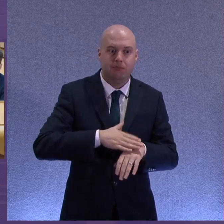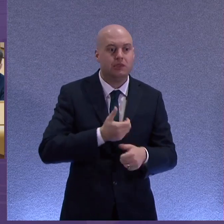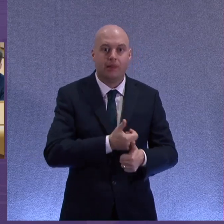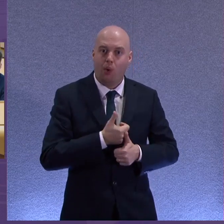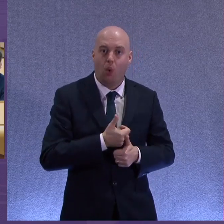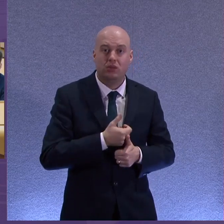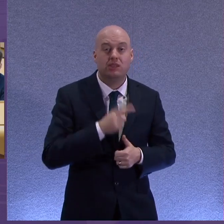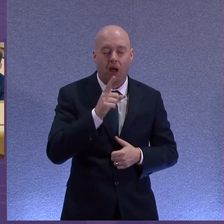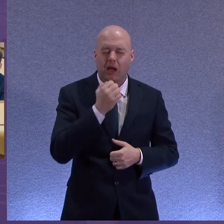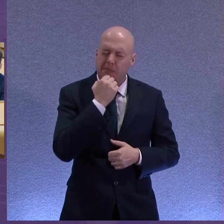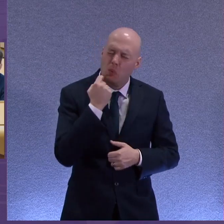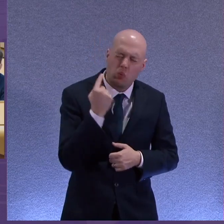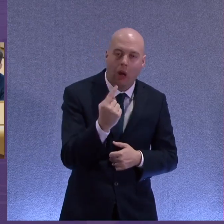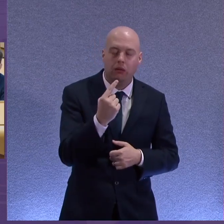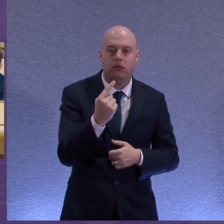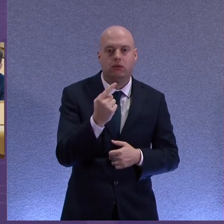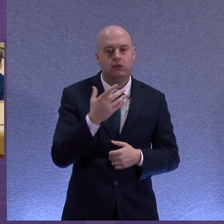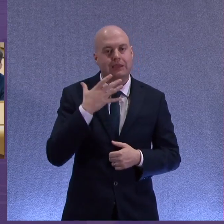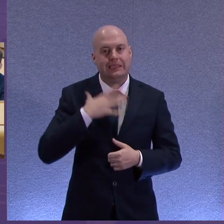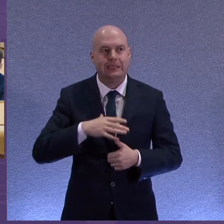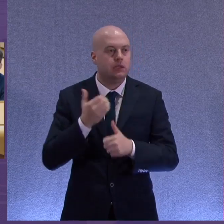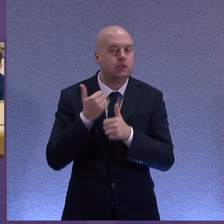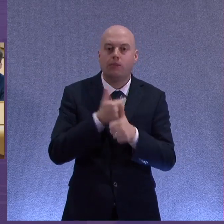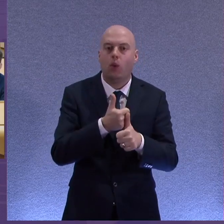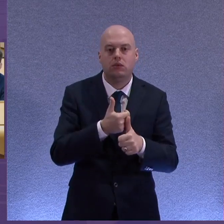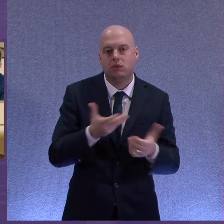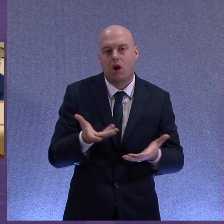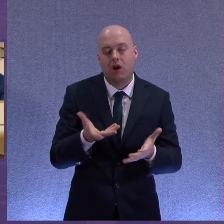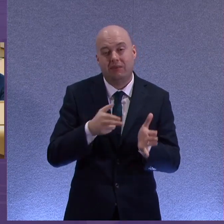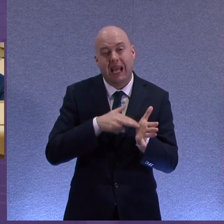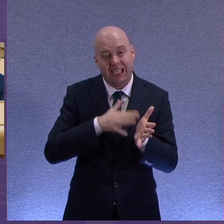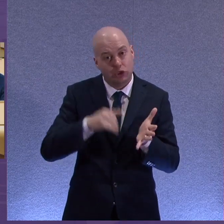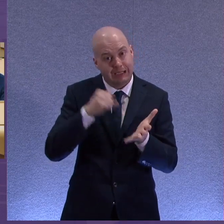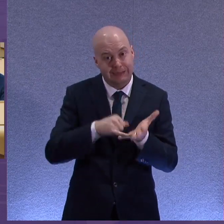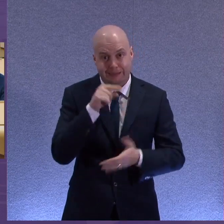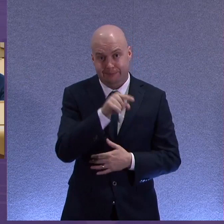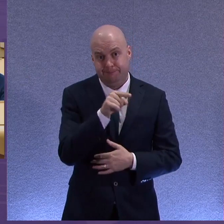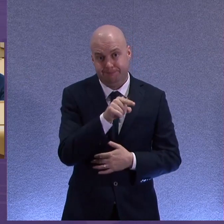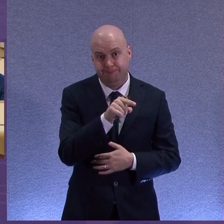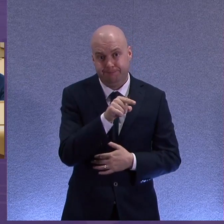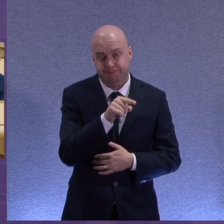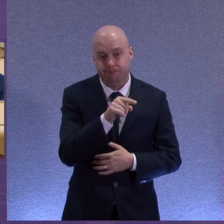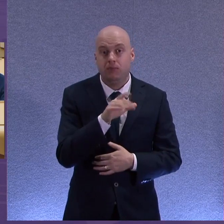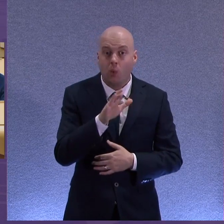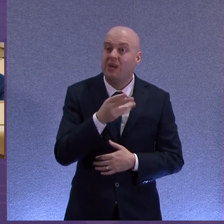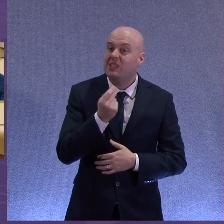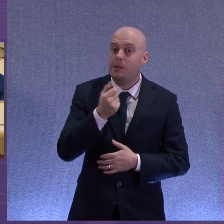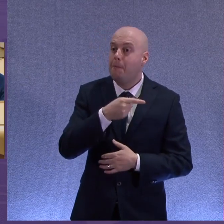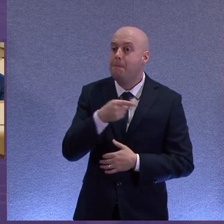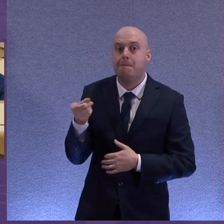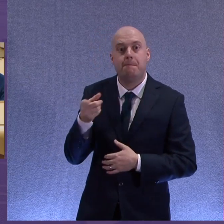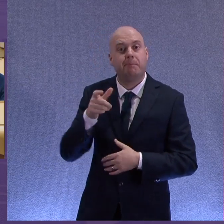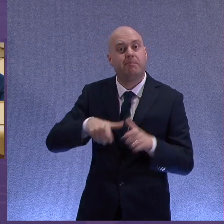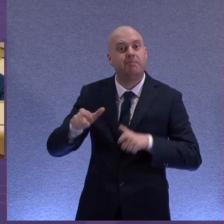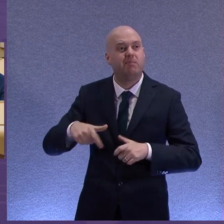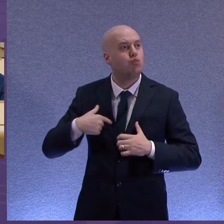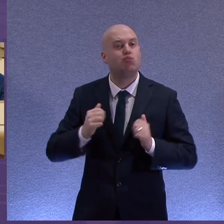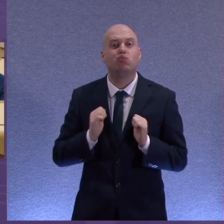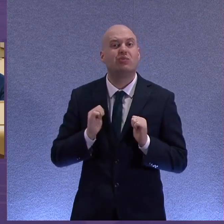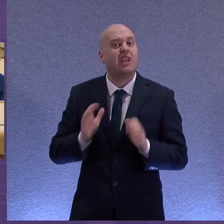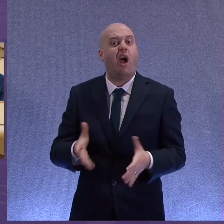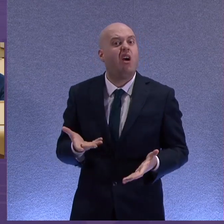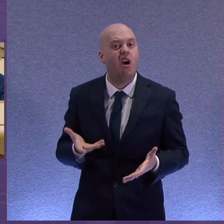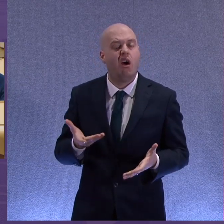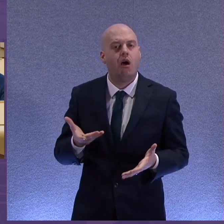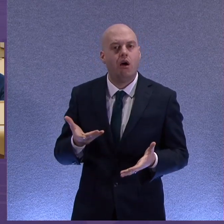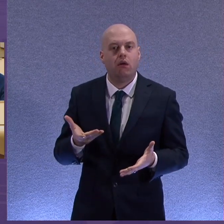services, but above all in our NHS, where they are working, where indeed others are now volunteering to return to work, all to keep us safe.